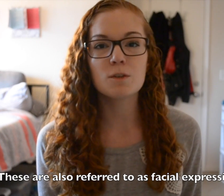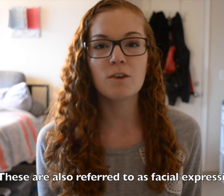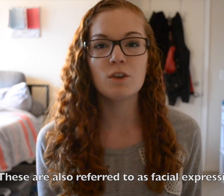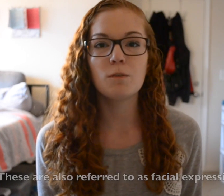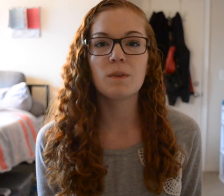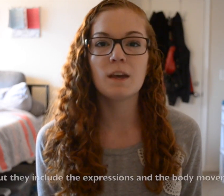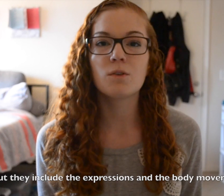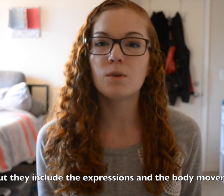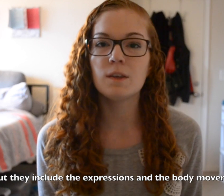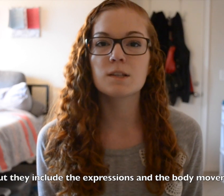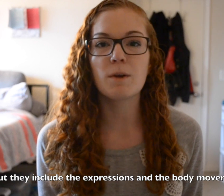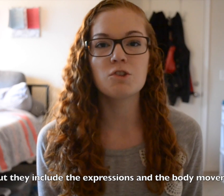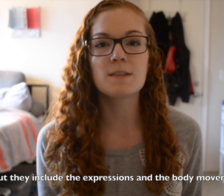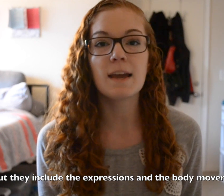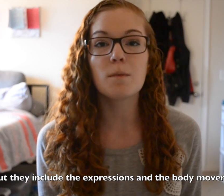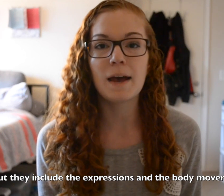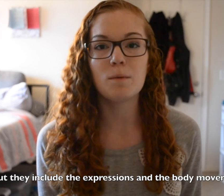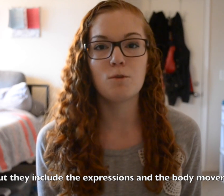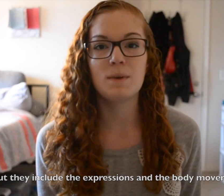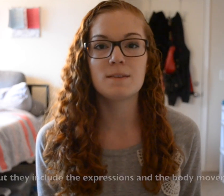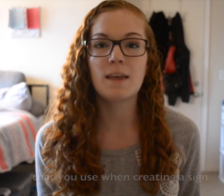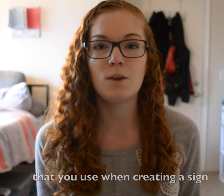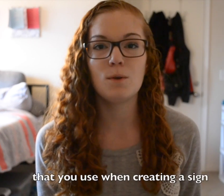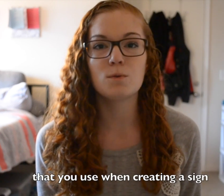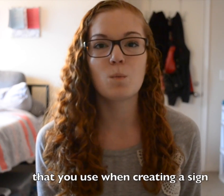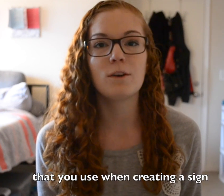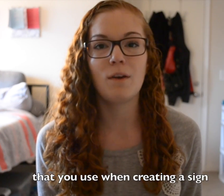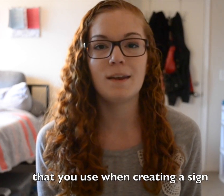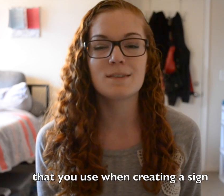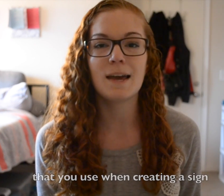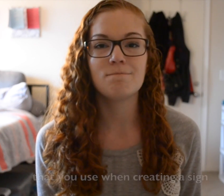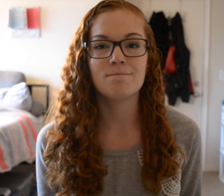expressions, but they include the expressions and the body movements that you use when creating a sign.